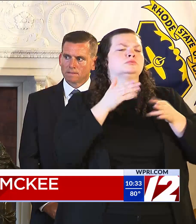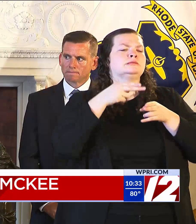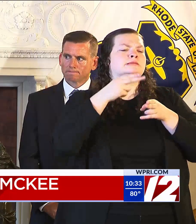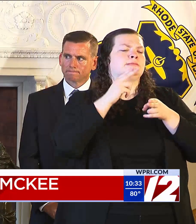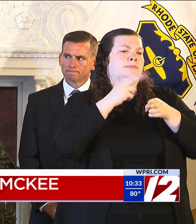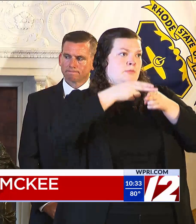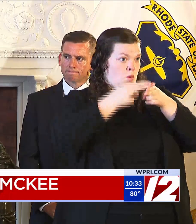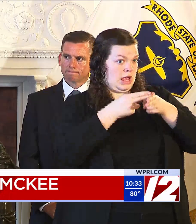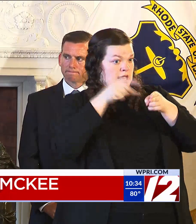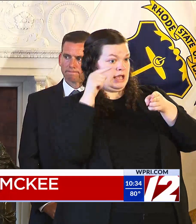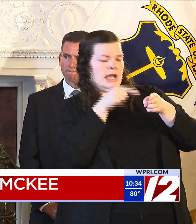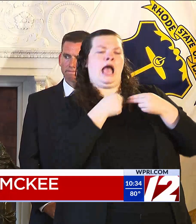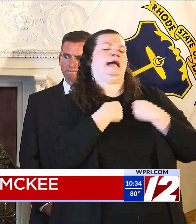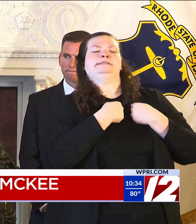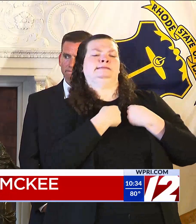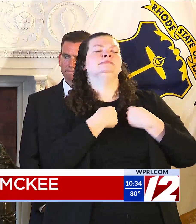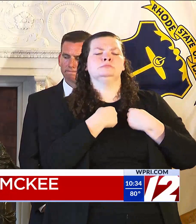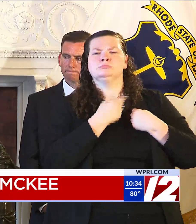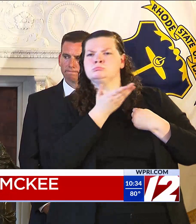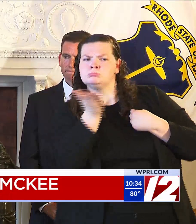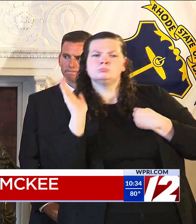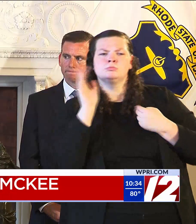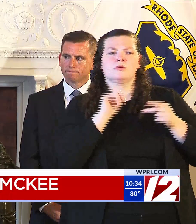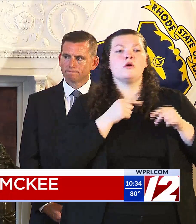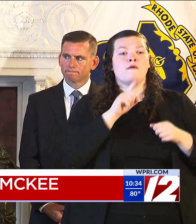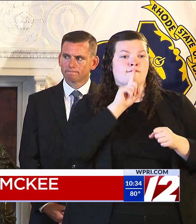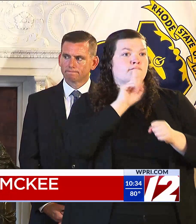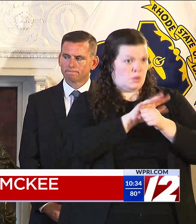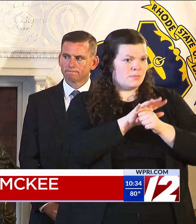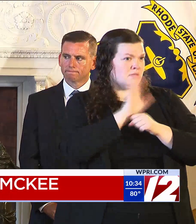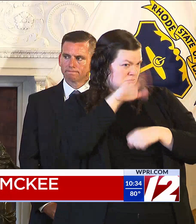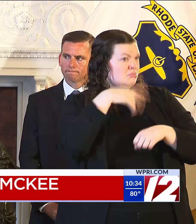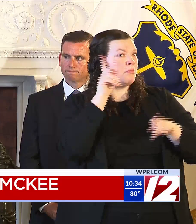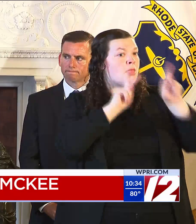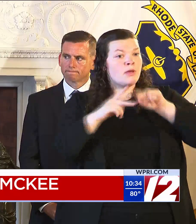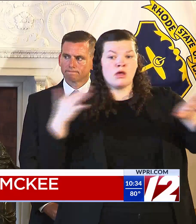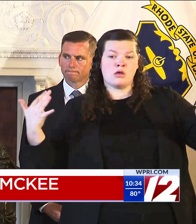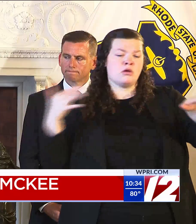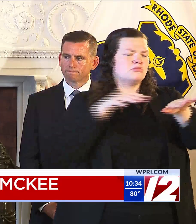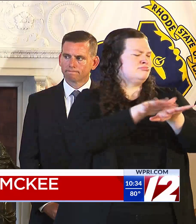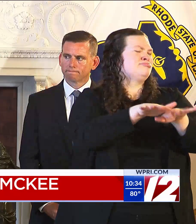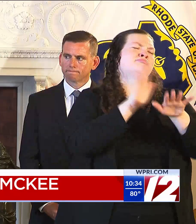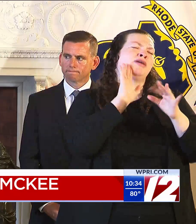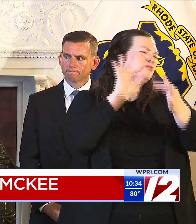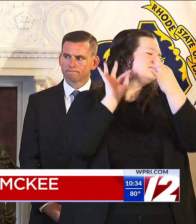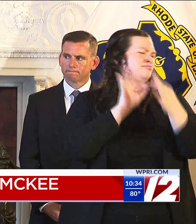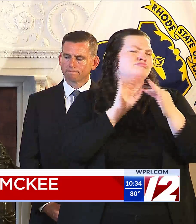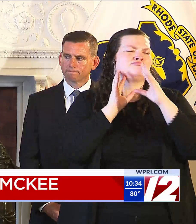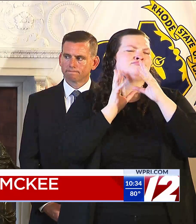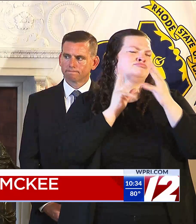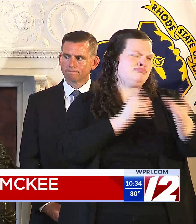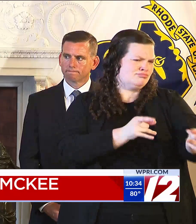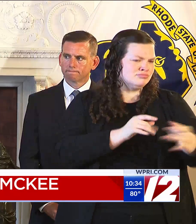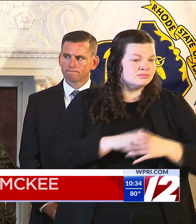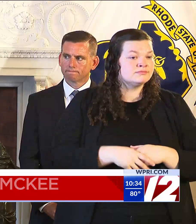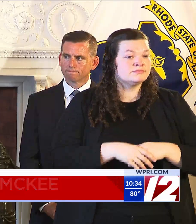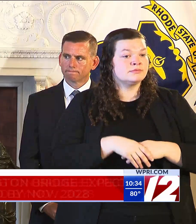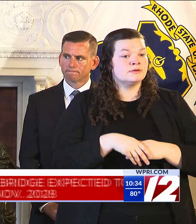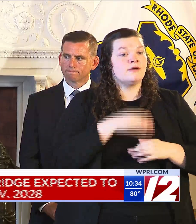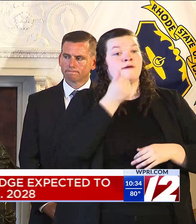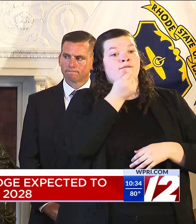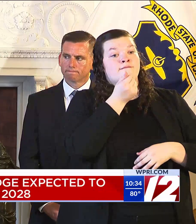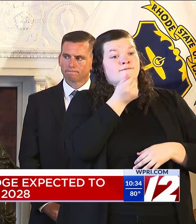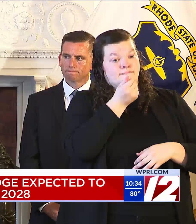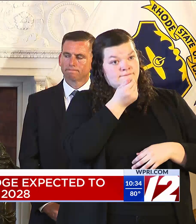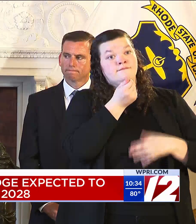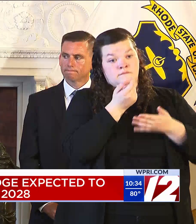But as I stood here a few weeks ago and said that the bridge is safe to use, unequivocally, it is